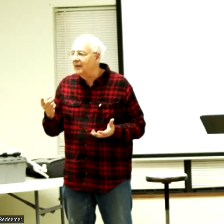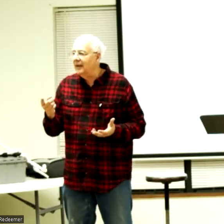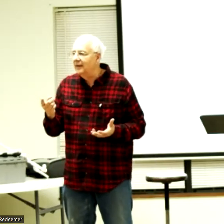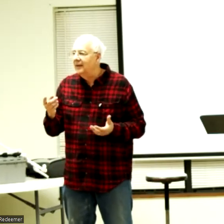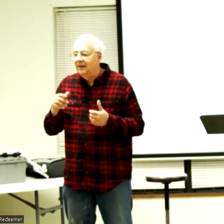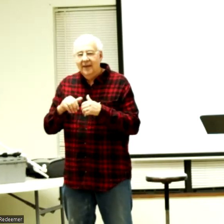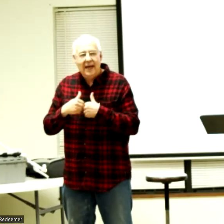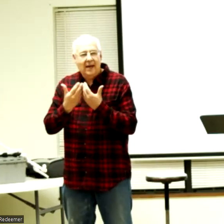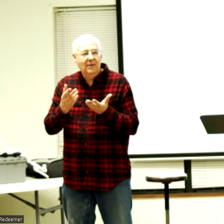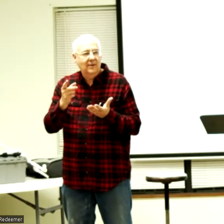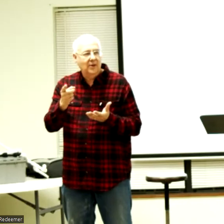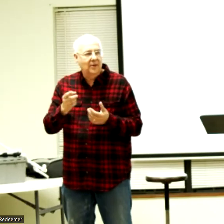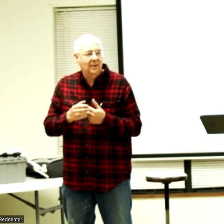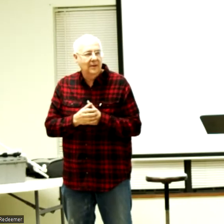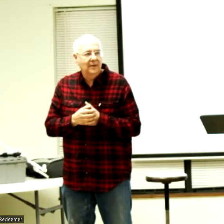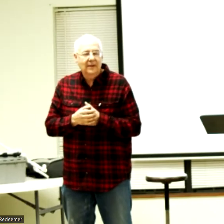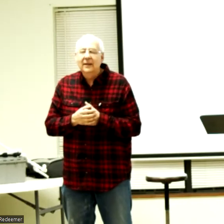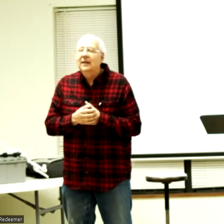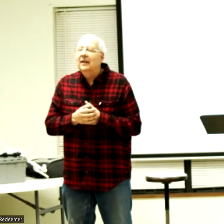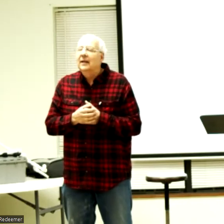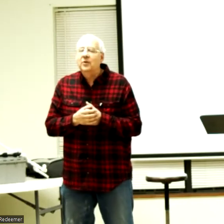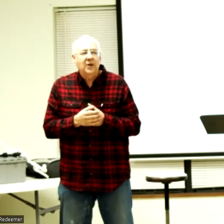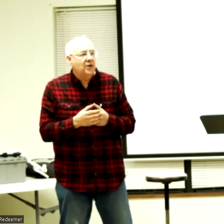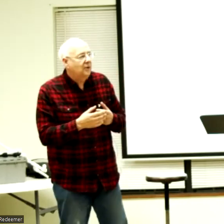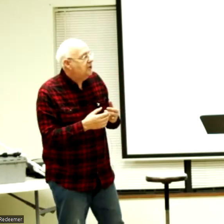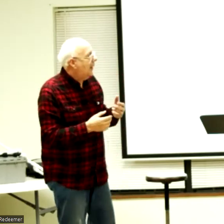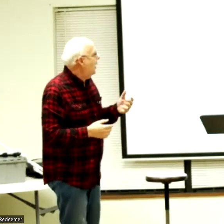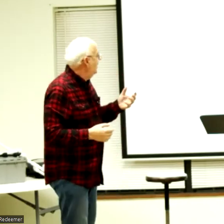right? How you. To which you could respond,